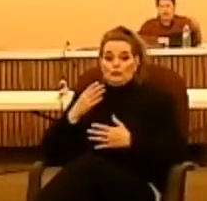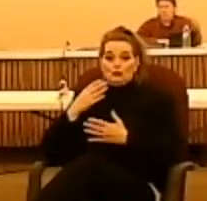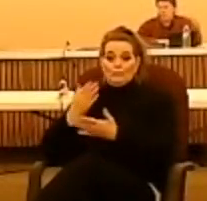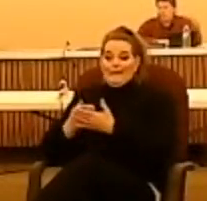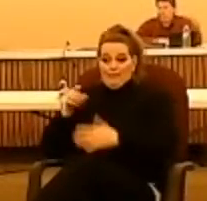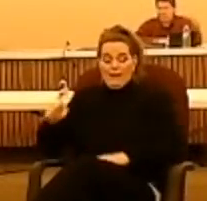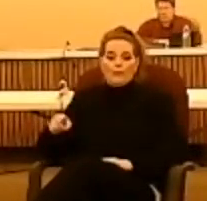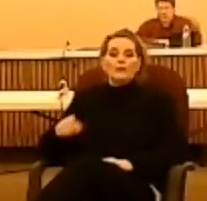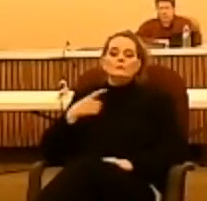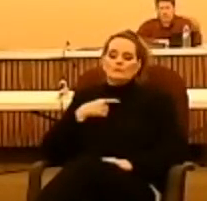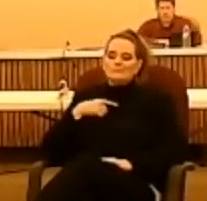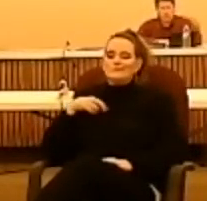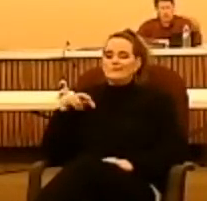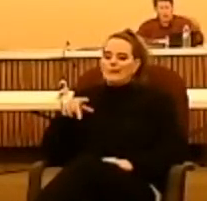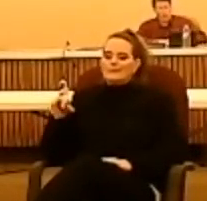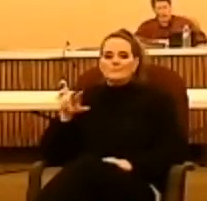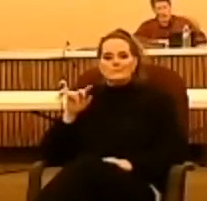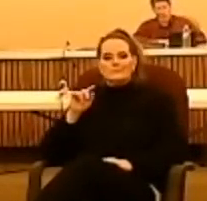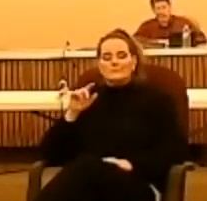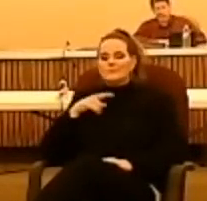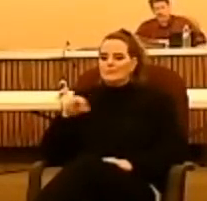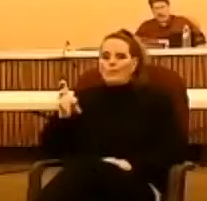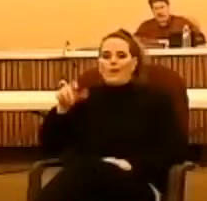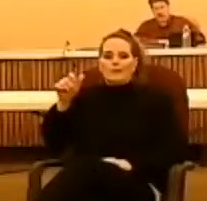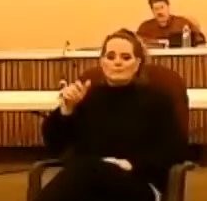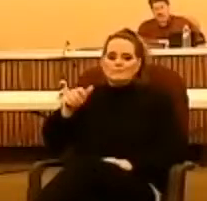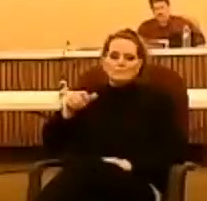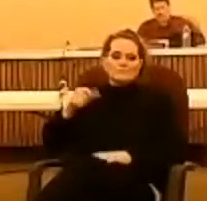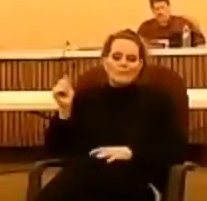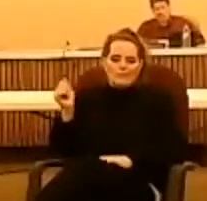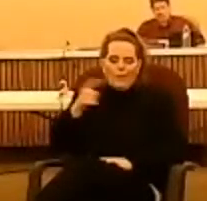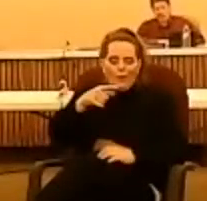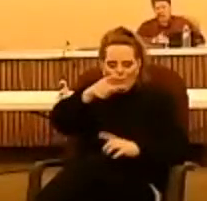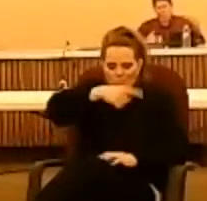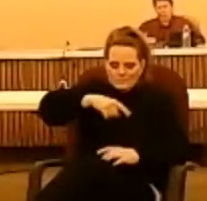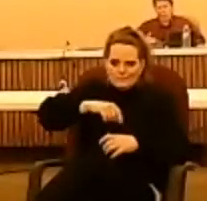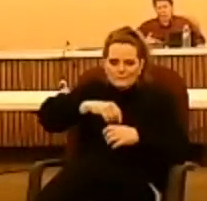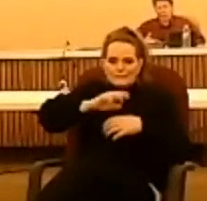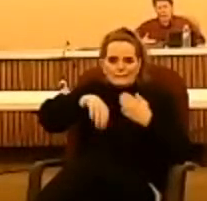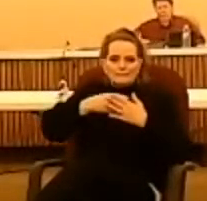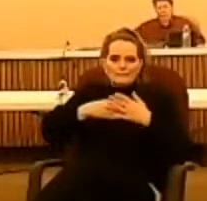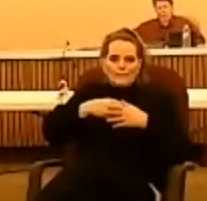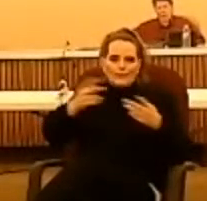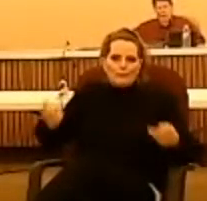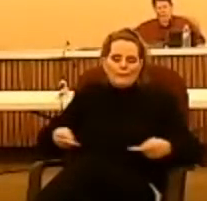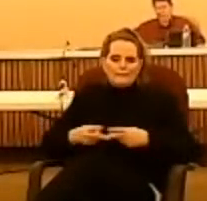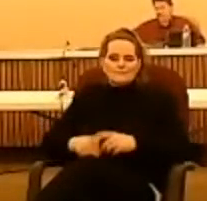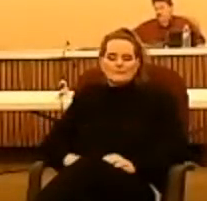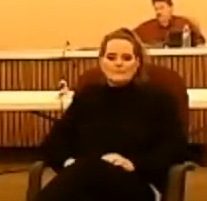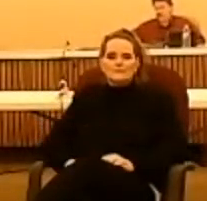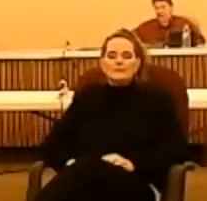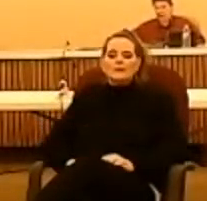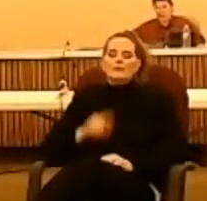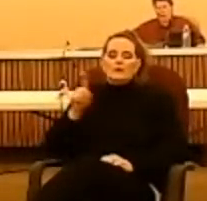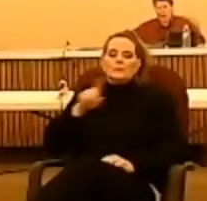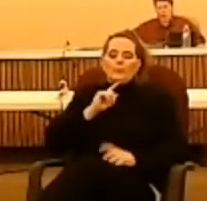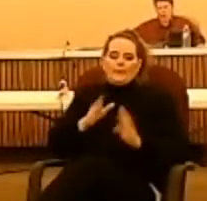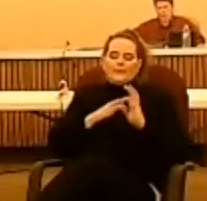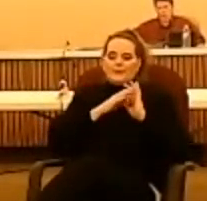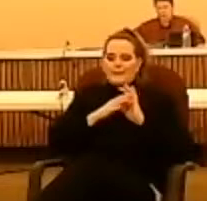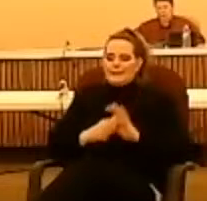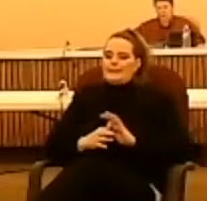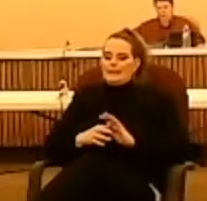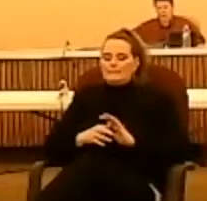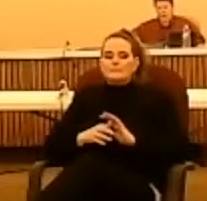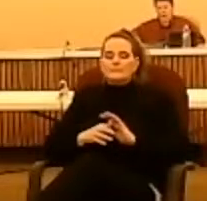I think that's an important connection. They're not only going to connect it along Moore, but they're going to connect it along